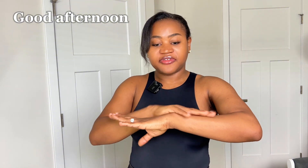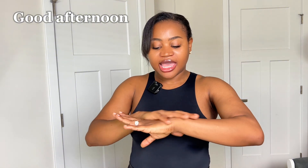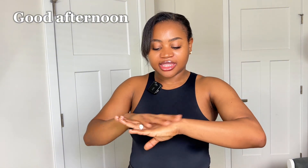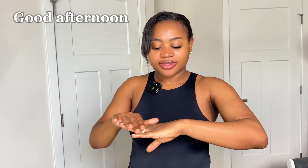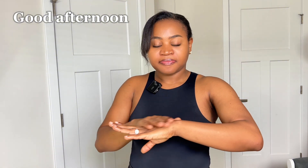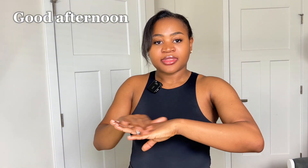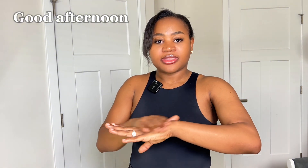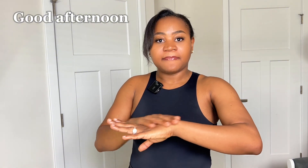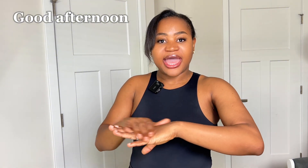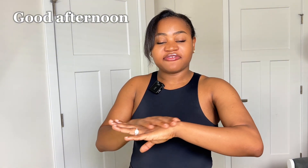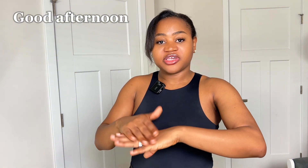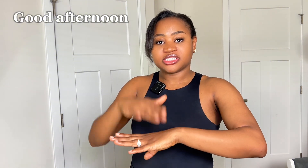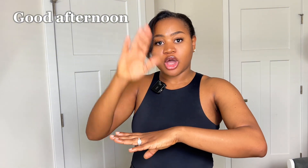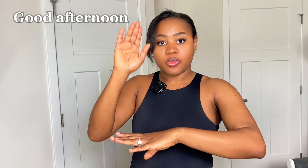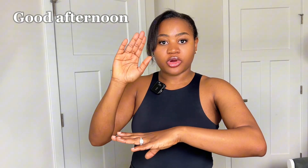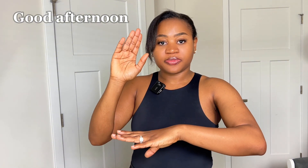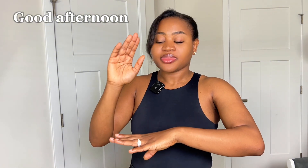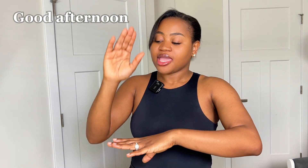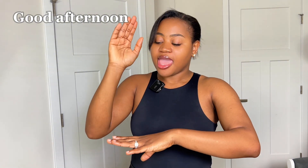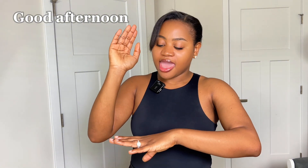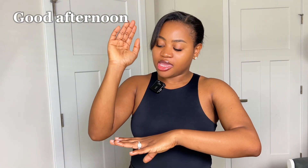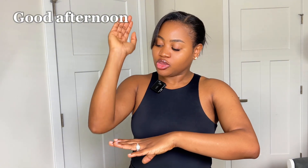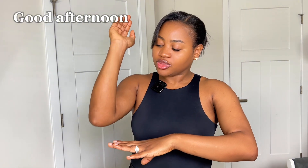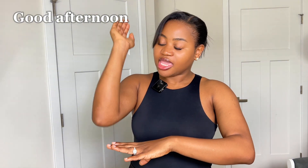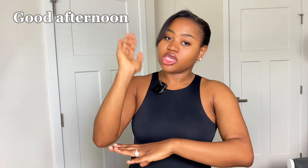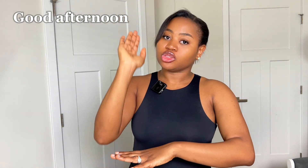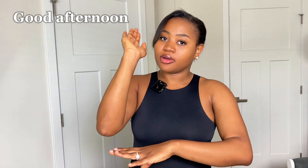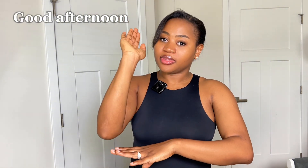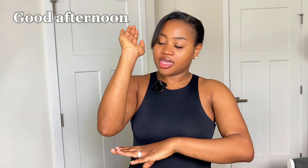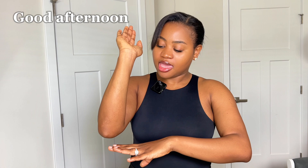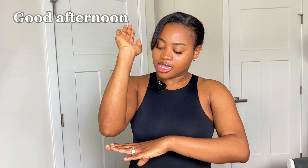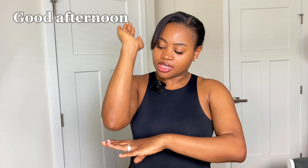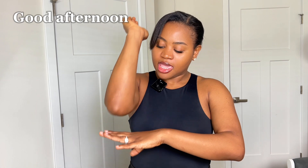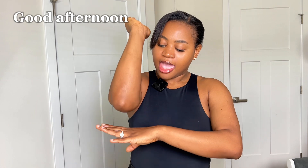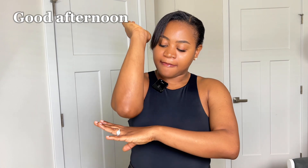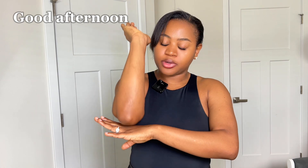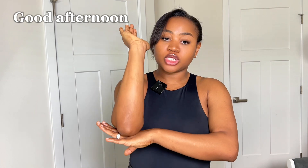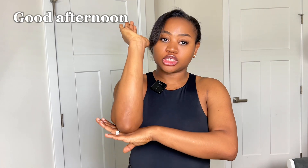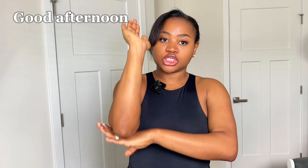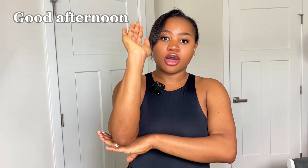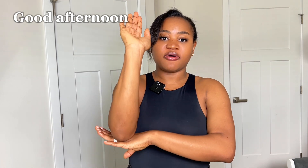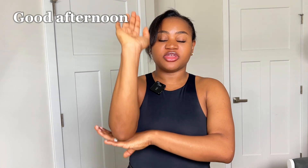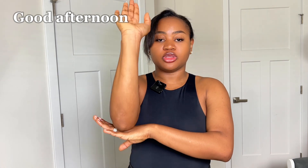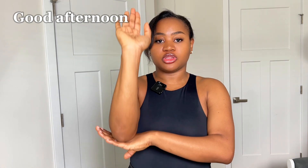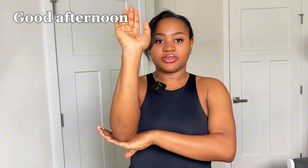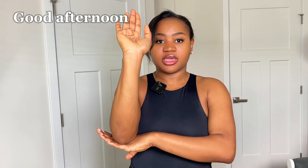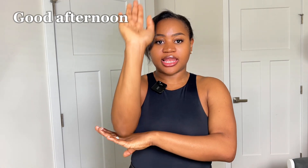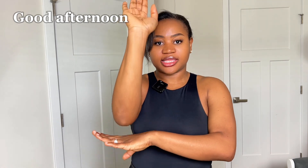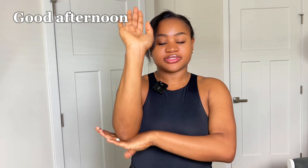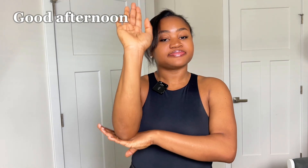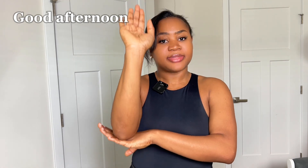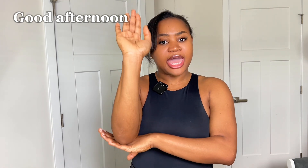flat, the back facing upward, and you take your dominant hand and put on top of the non-dominant hand like this.